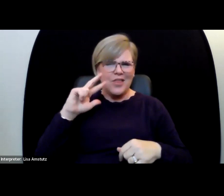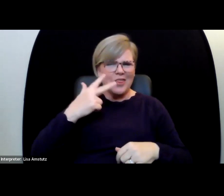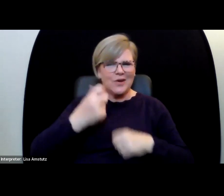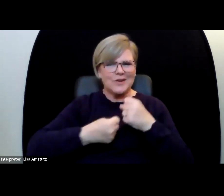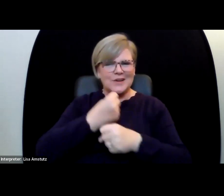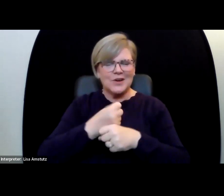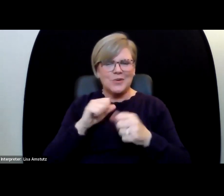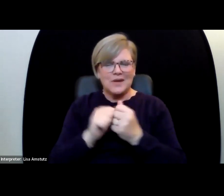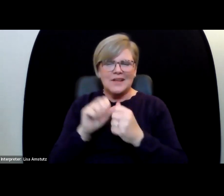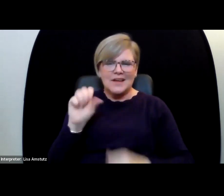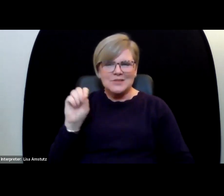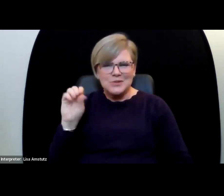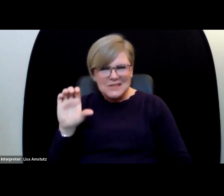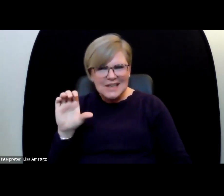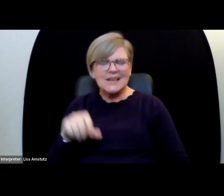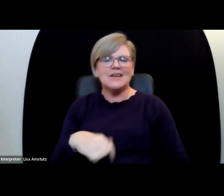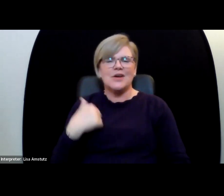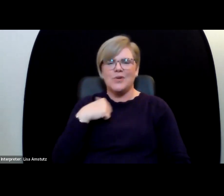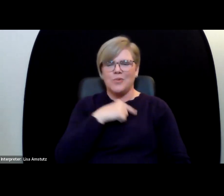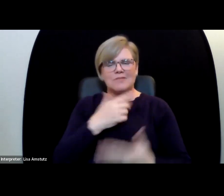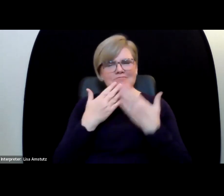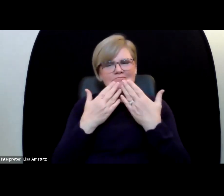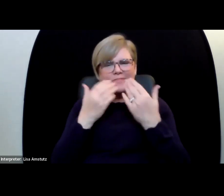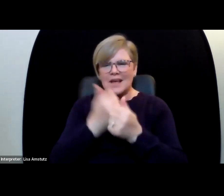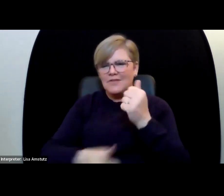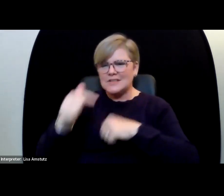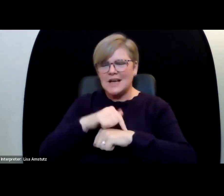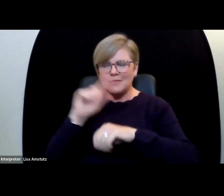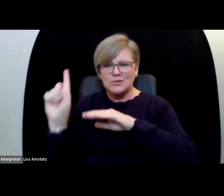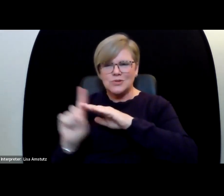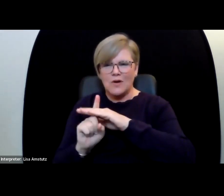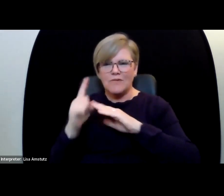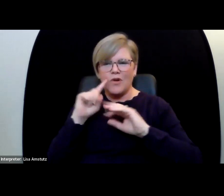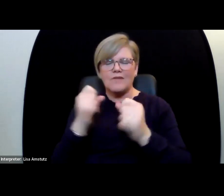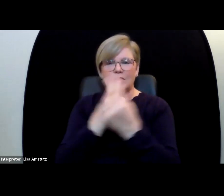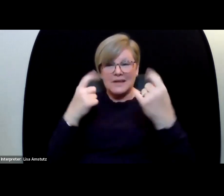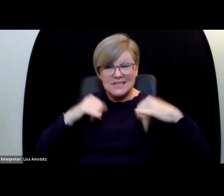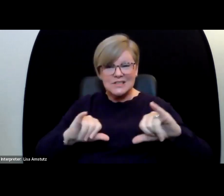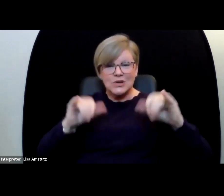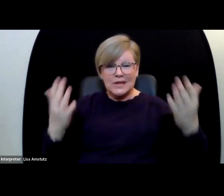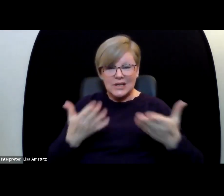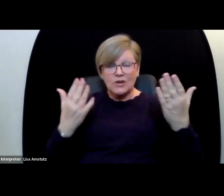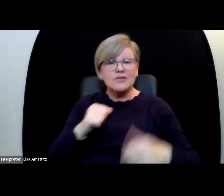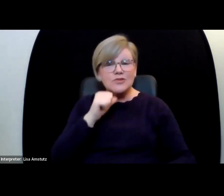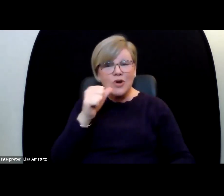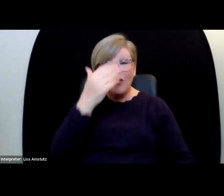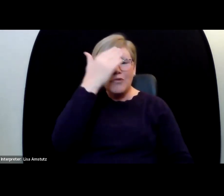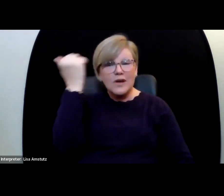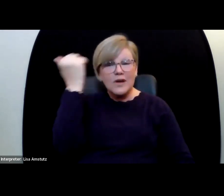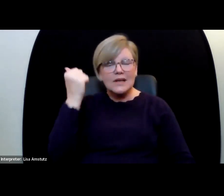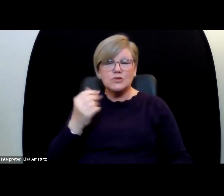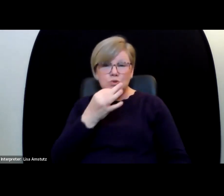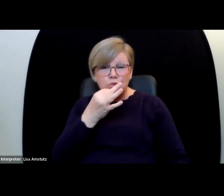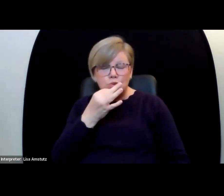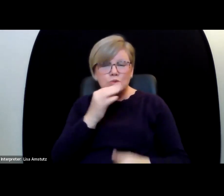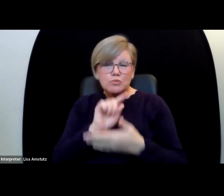System of Care Academy, and we appreciate you every time you come. And for everybody still with us, don't forget in the coming weeks that